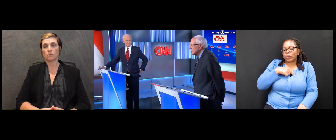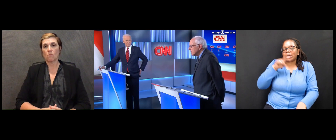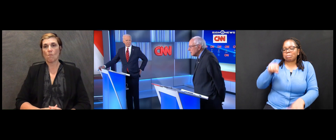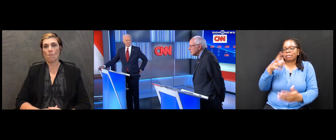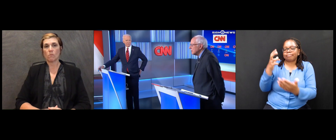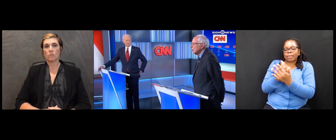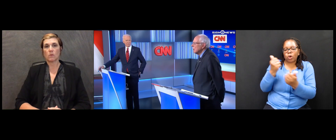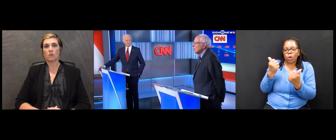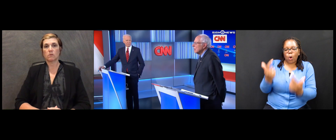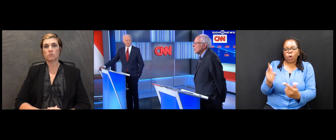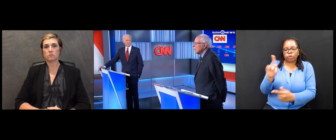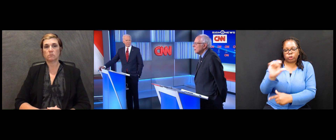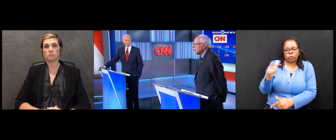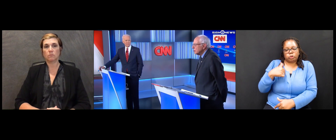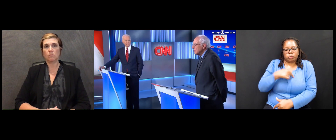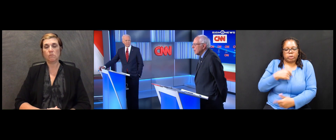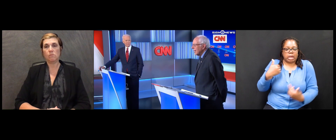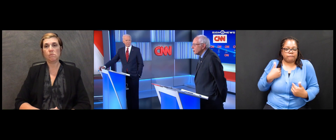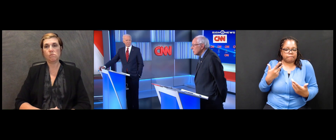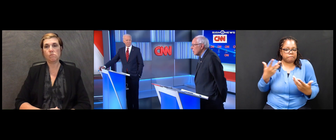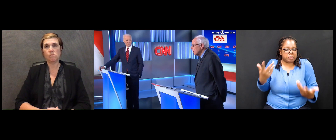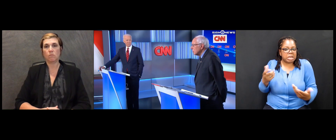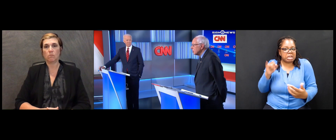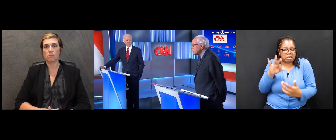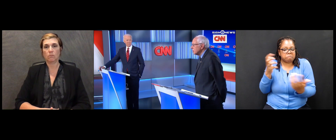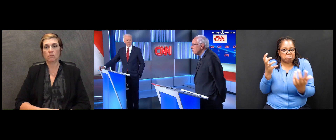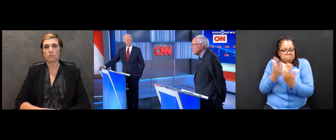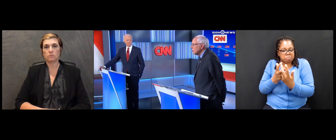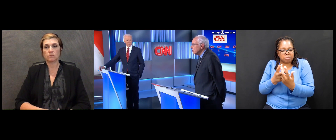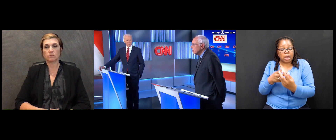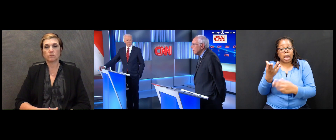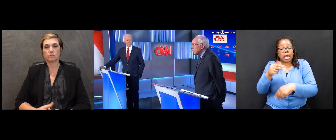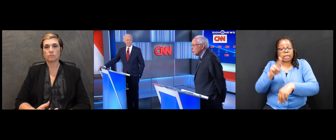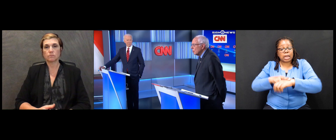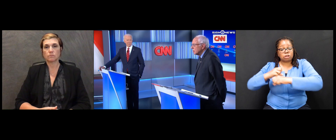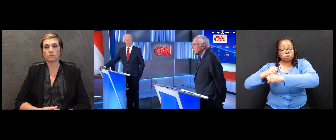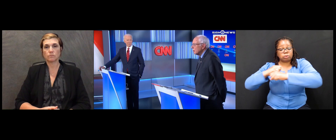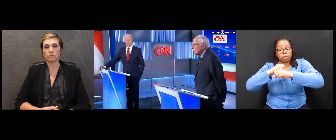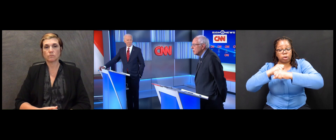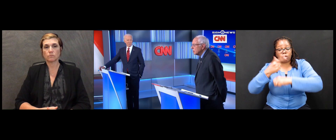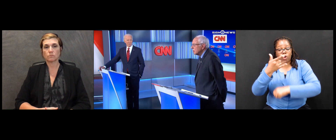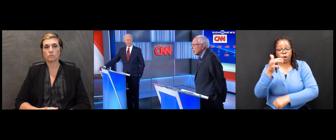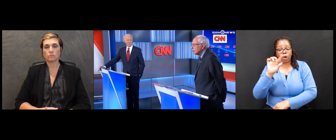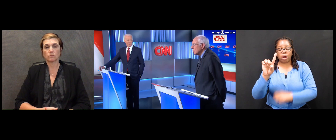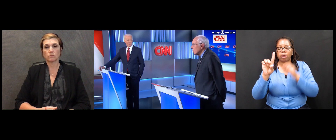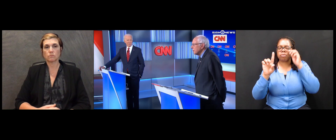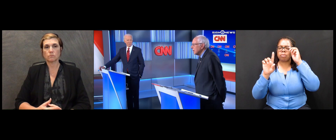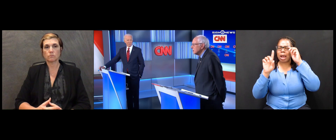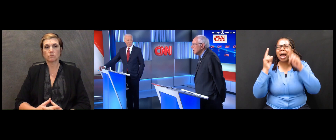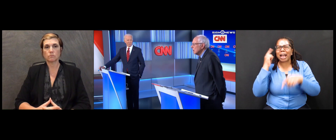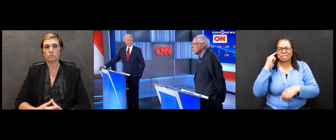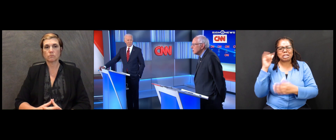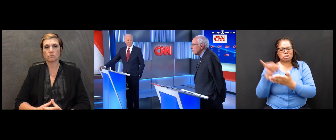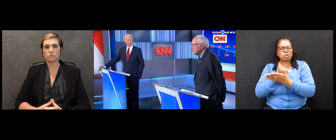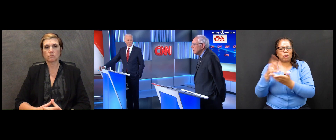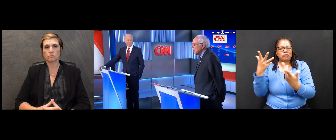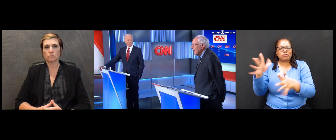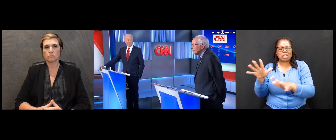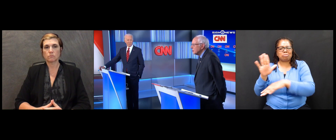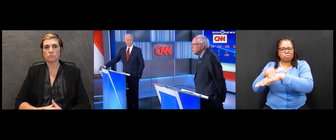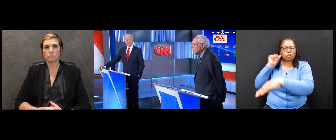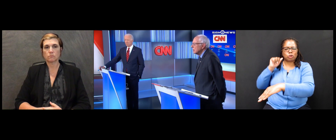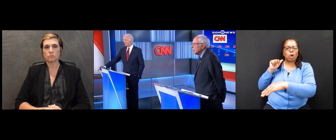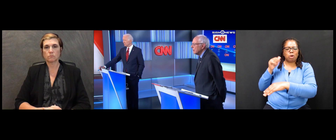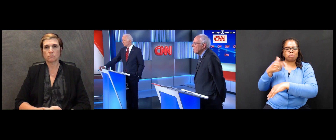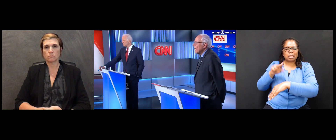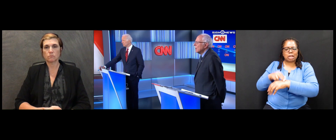make sense. And if using the National Guard, which is folks, I think, in New York State already using the National Guard, that is something that